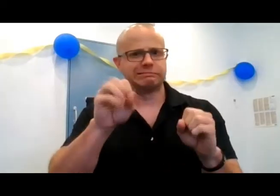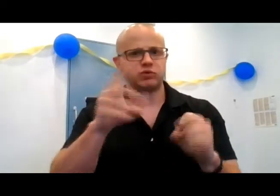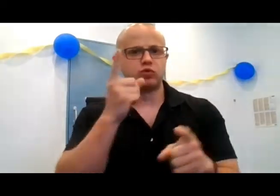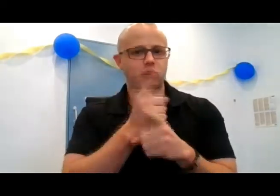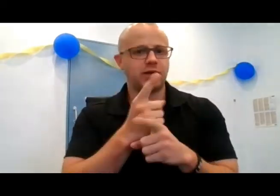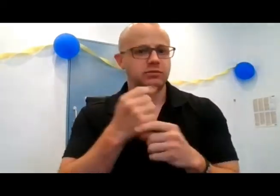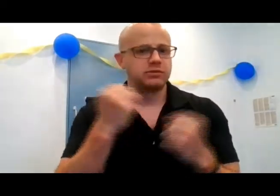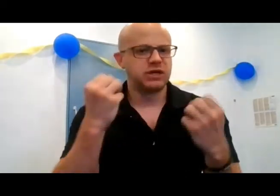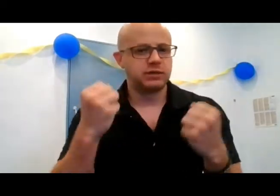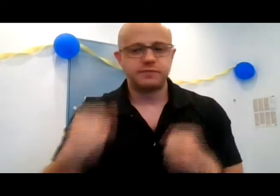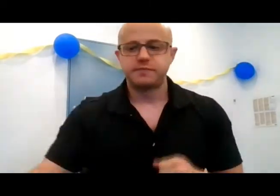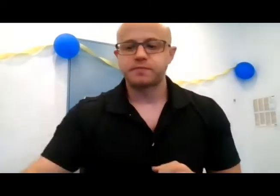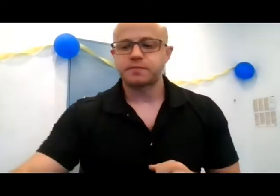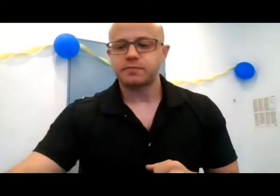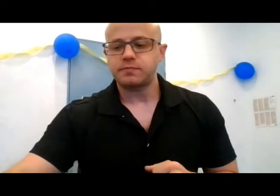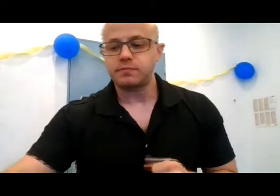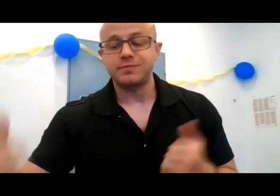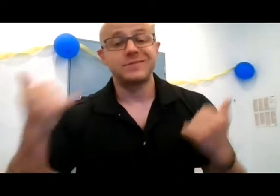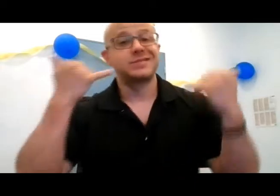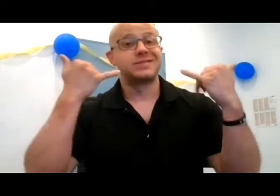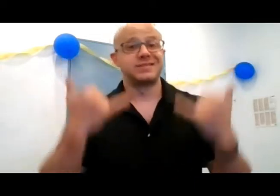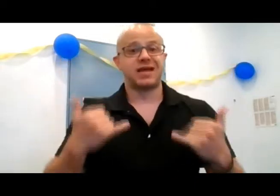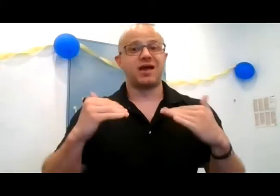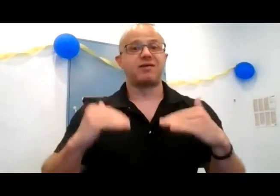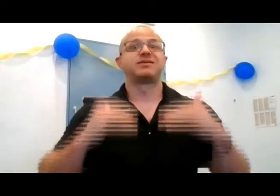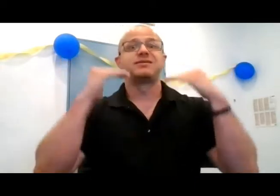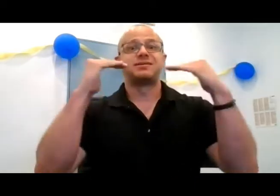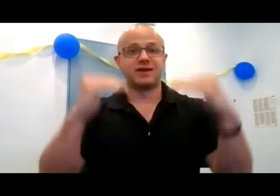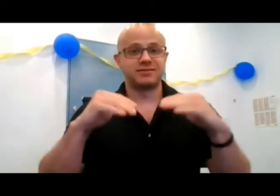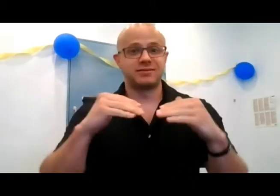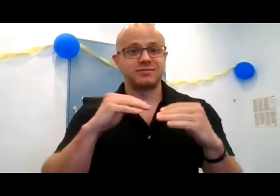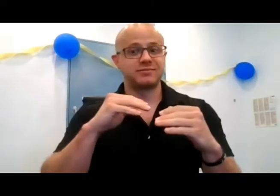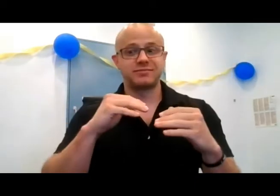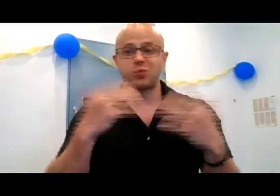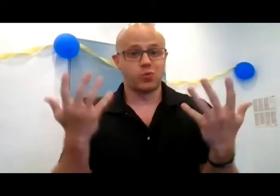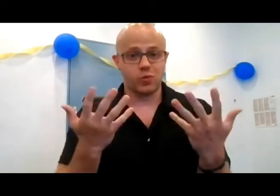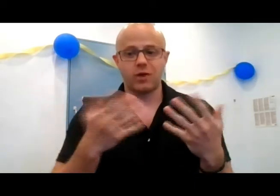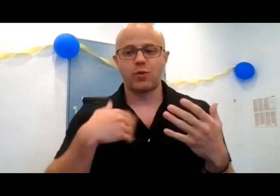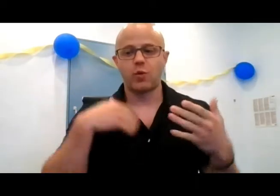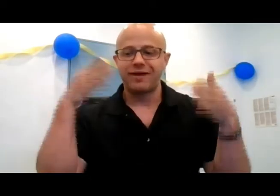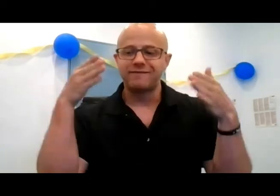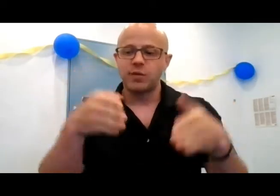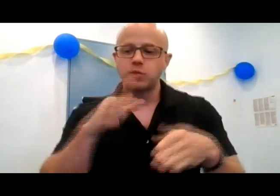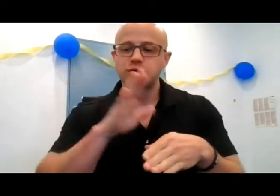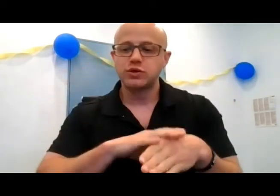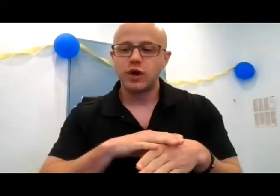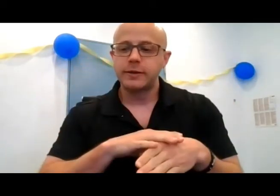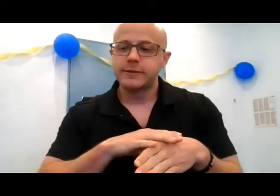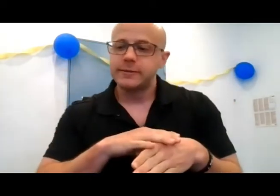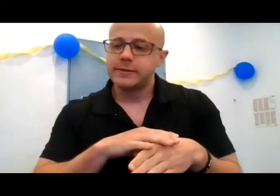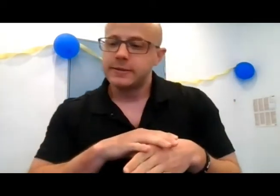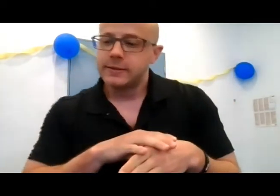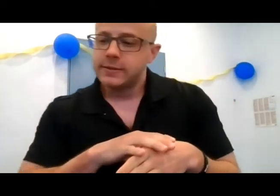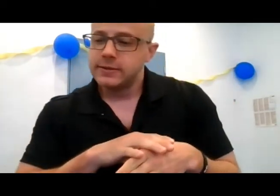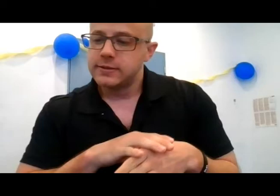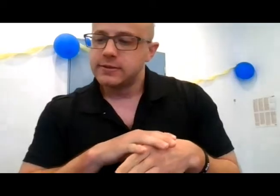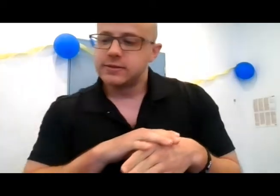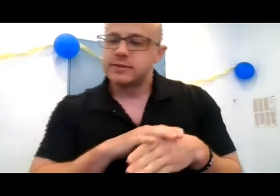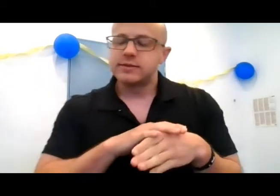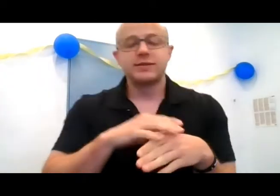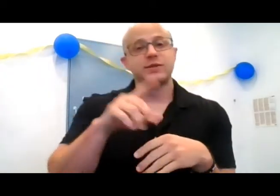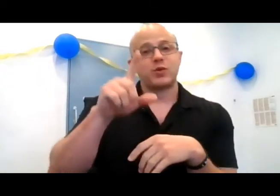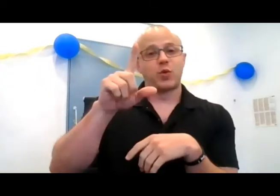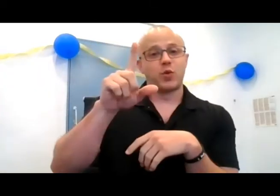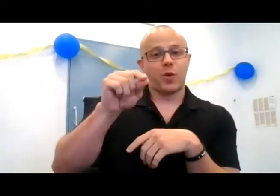in the chat and let me know and I will review it with you. Now the next thing we're going to focus on